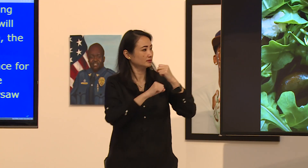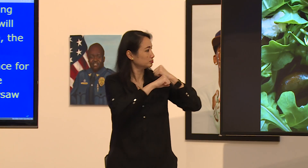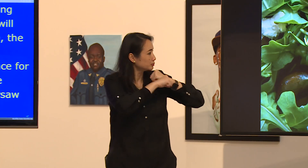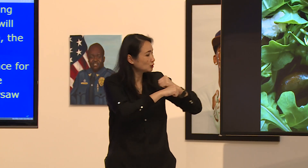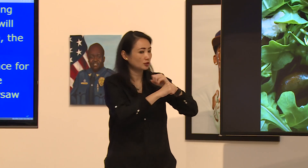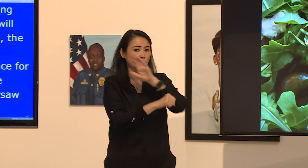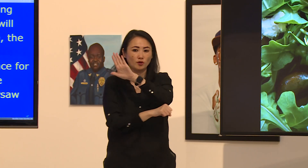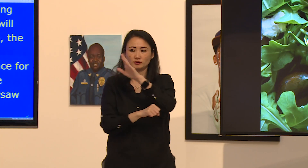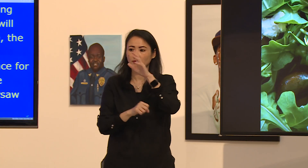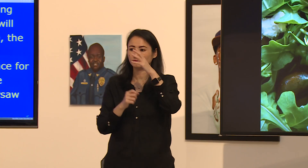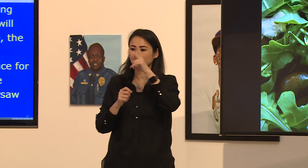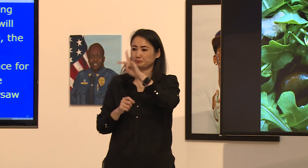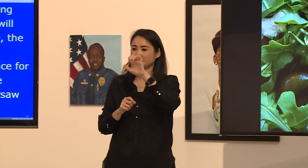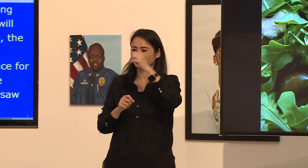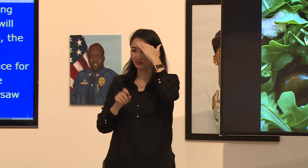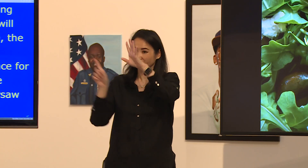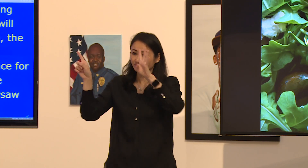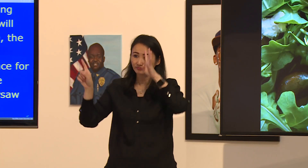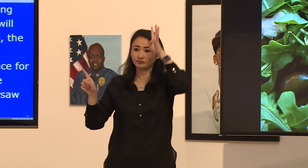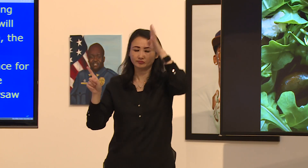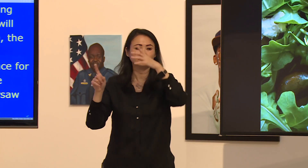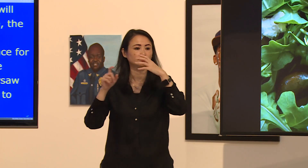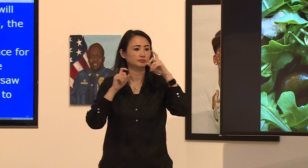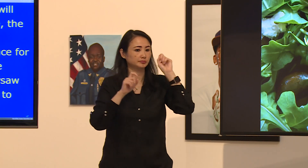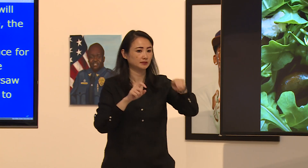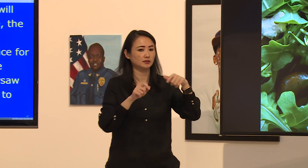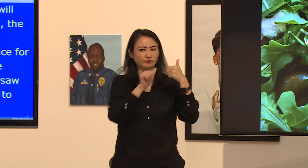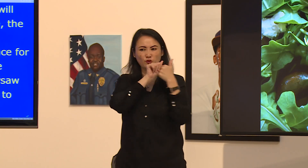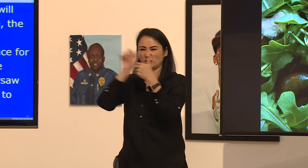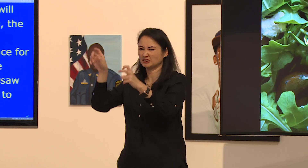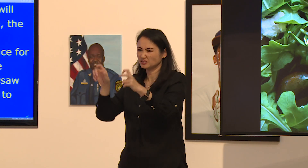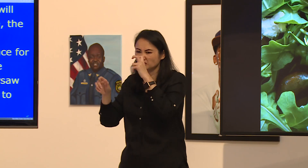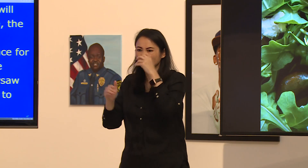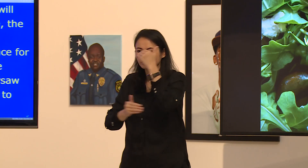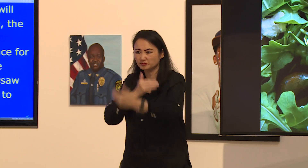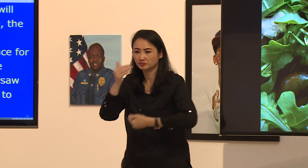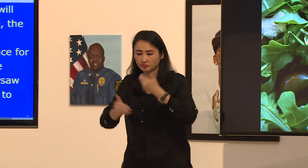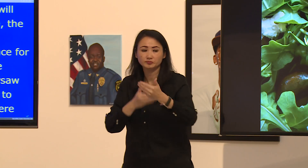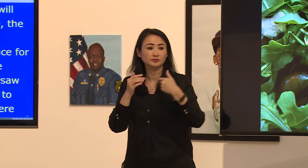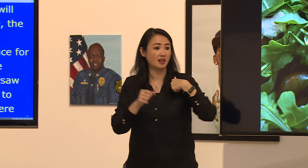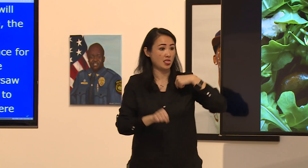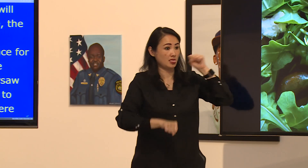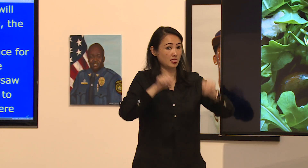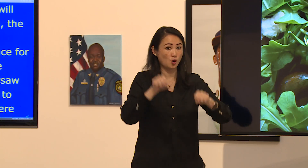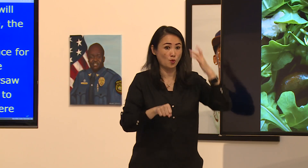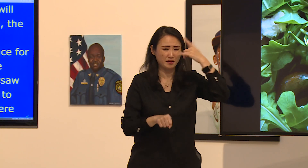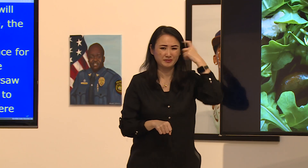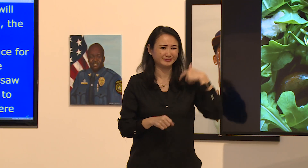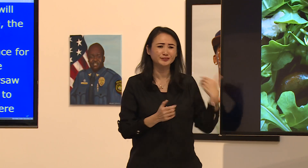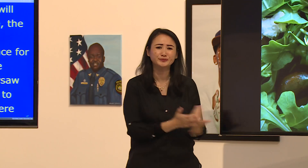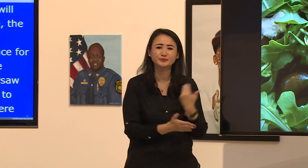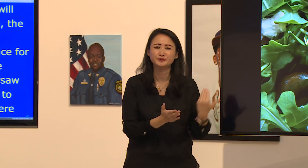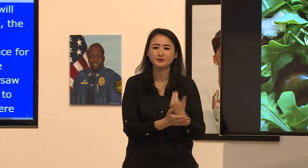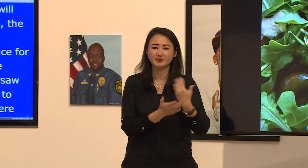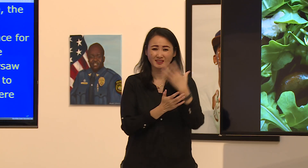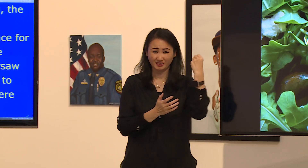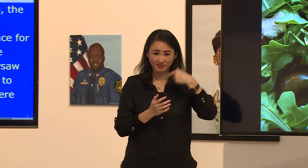see how they were able to make their pizza in a variety of ways. So we kind of followed that. But with the certification, we had stipulations we were